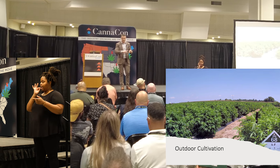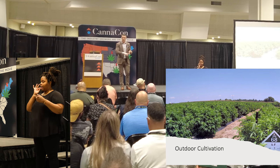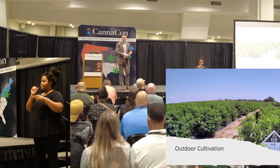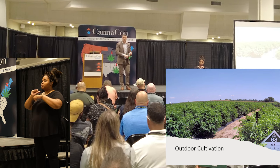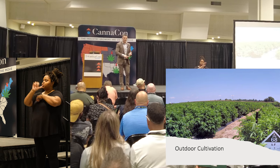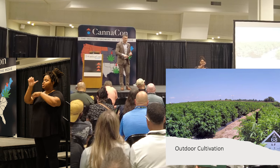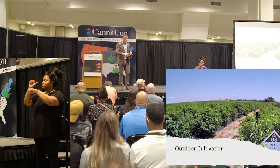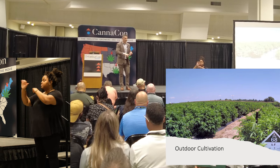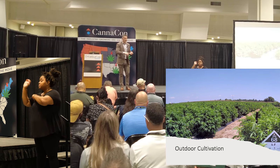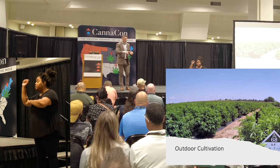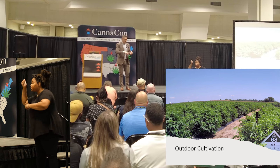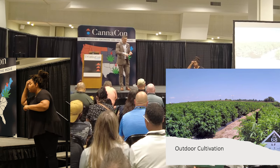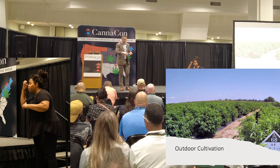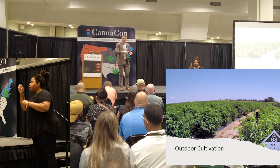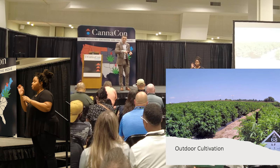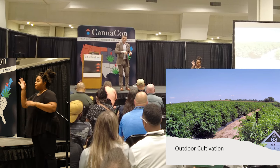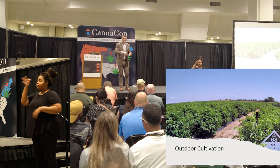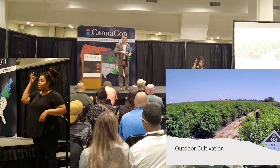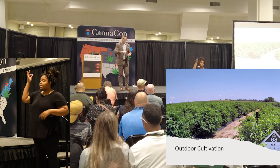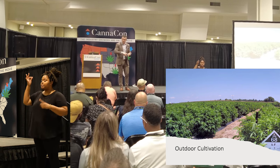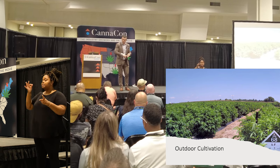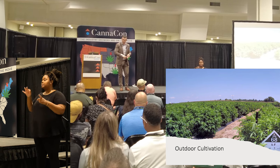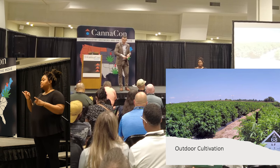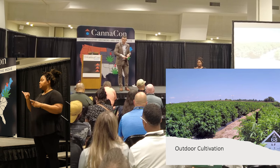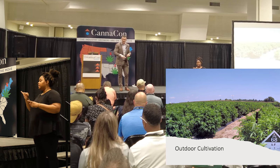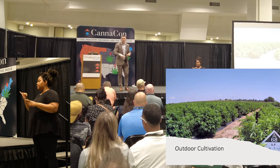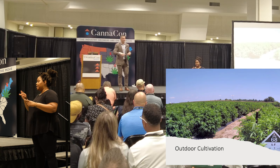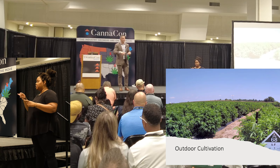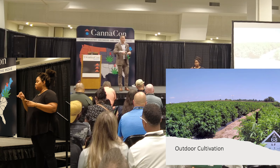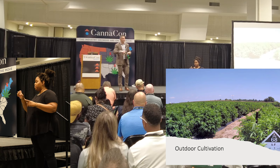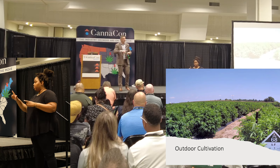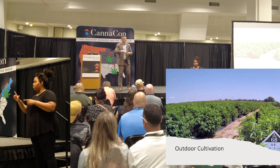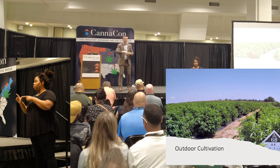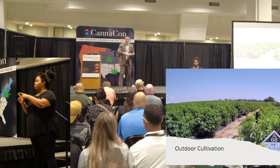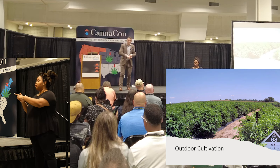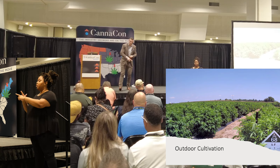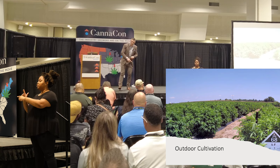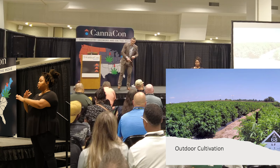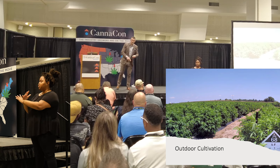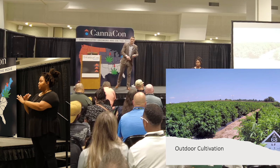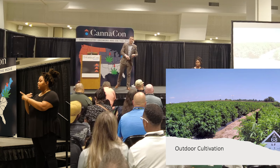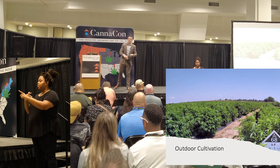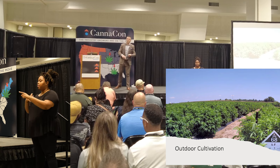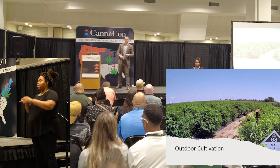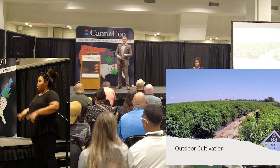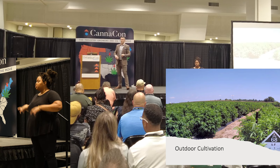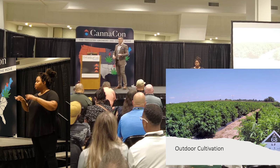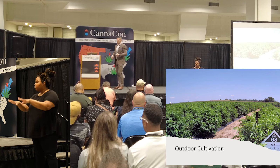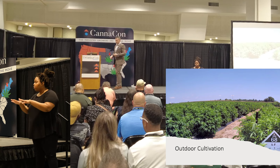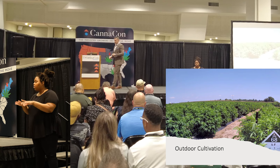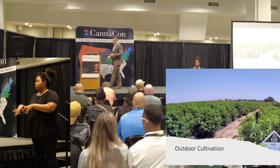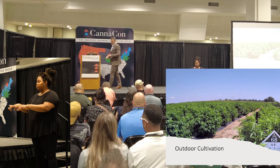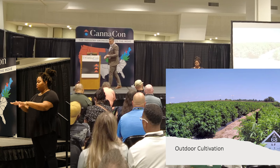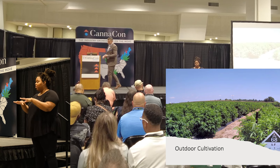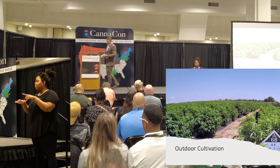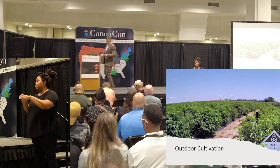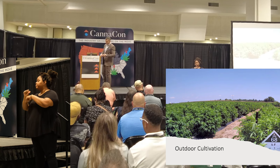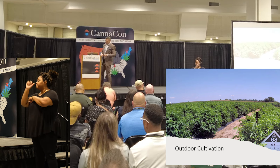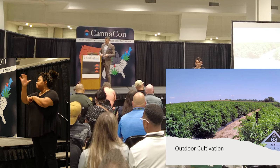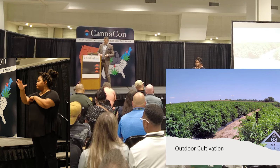it to Europe, France, Israel, Germany. We ship it to places like Australia,